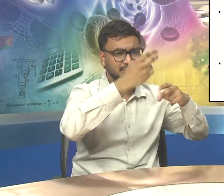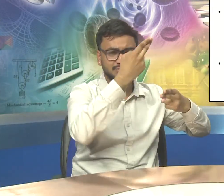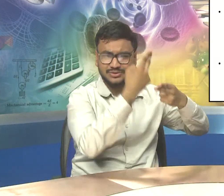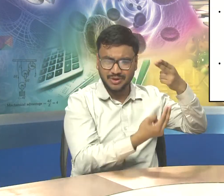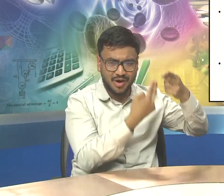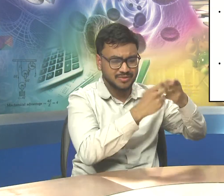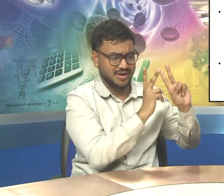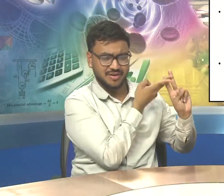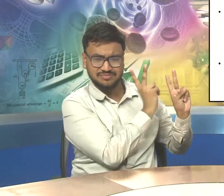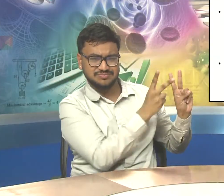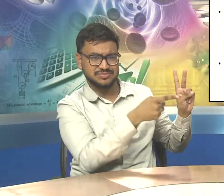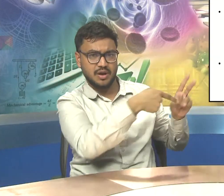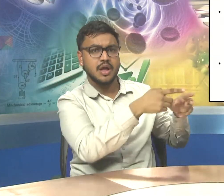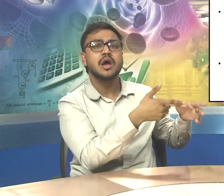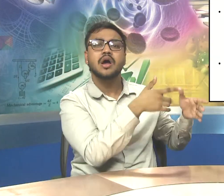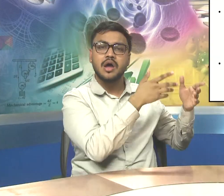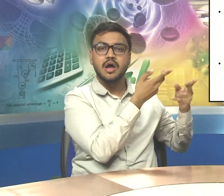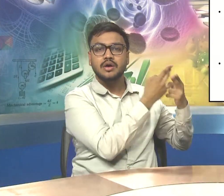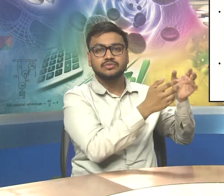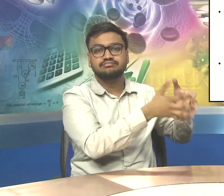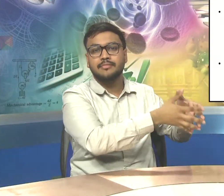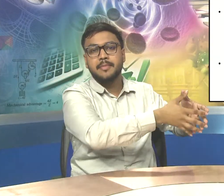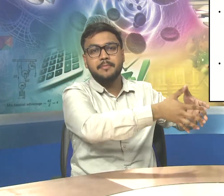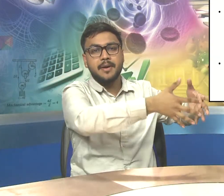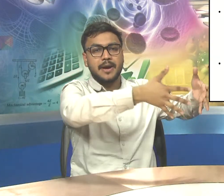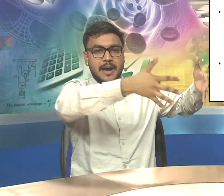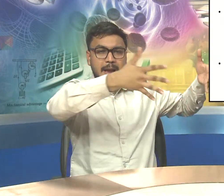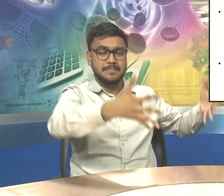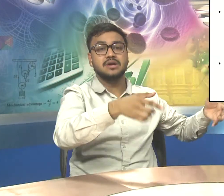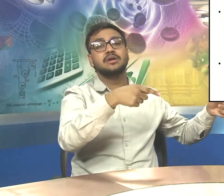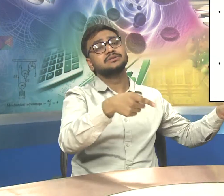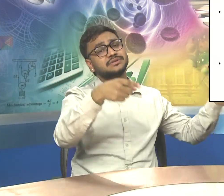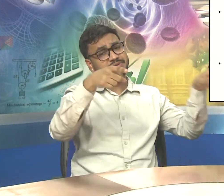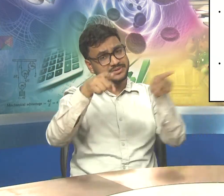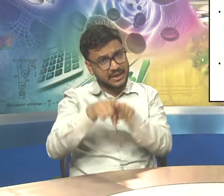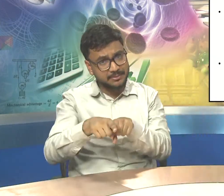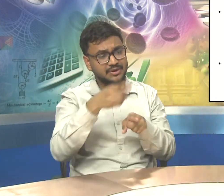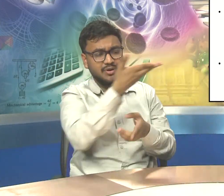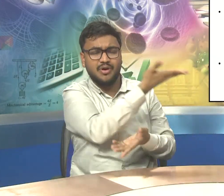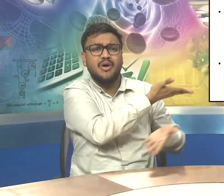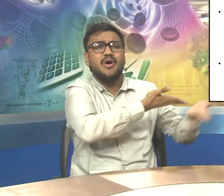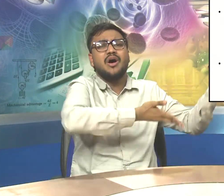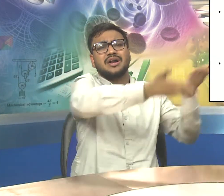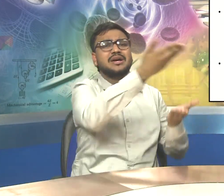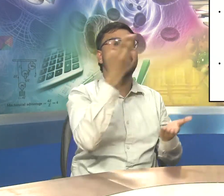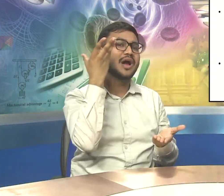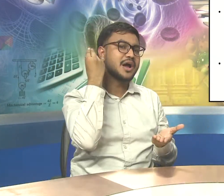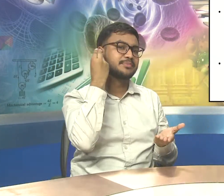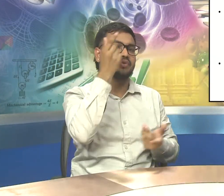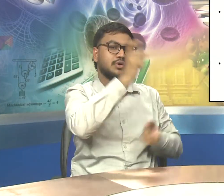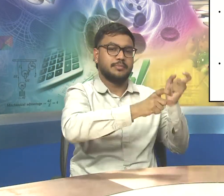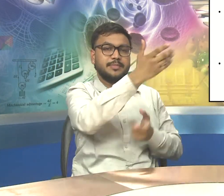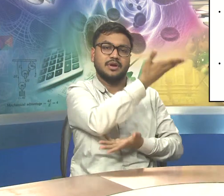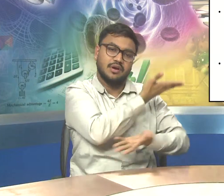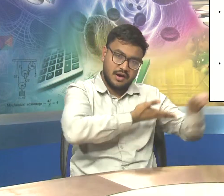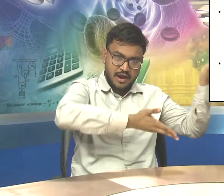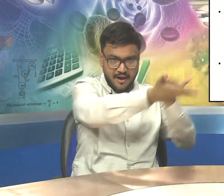that spoken language sign languages are also true, complete,